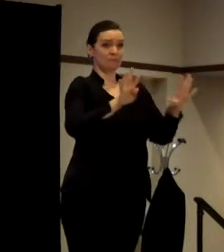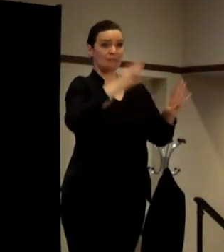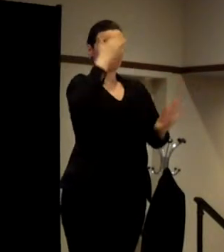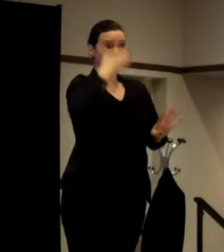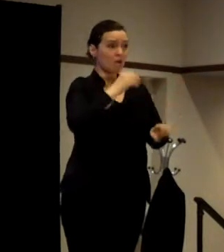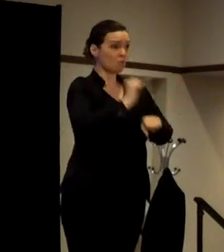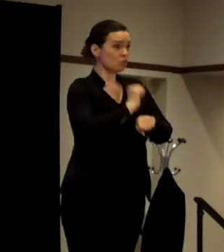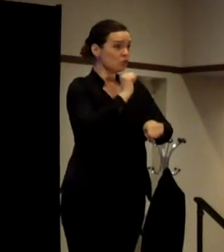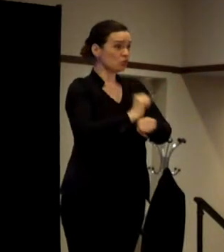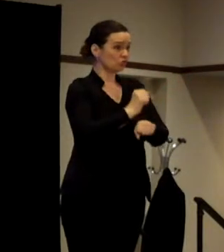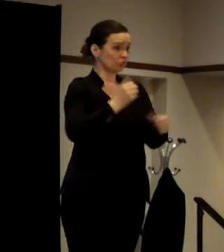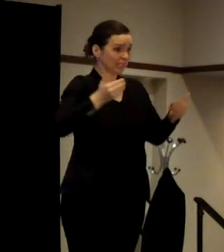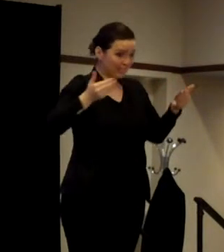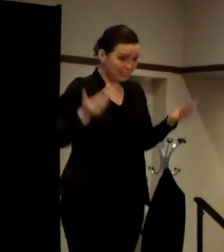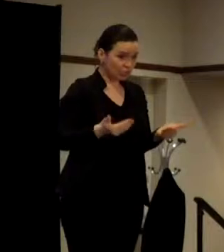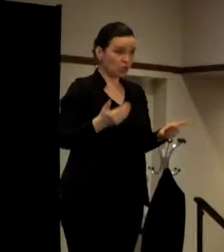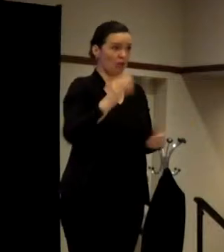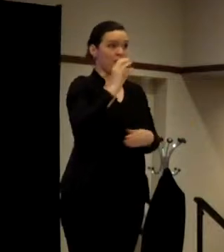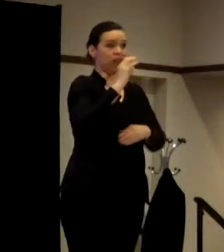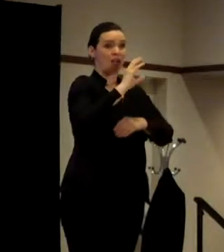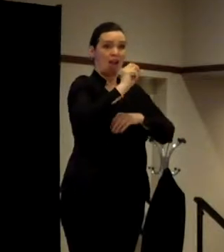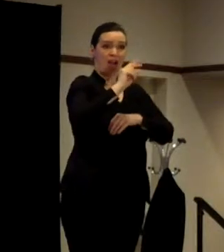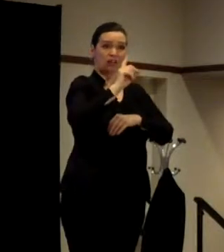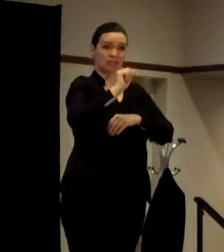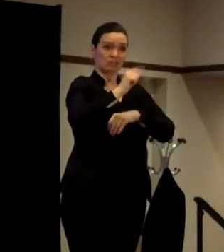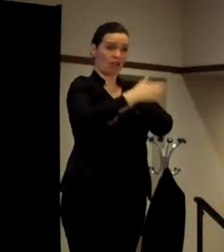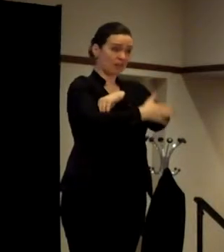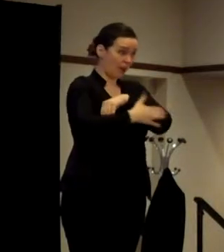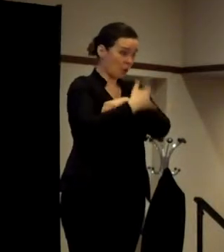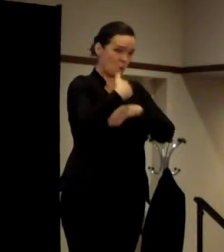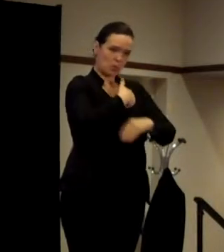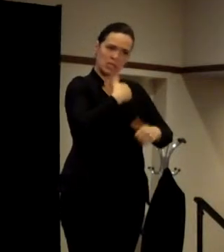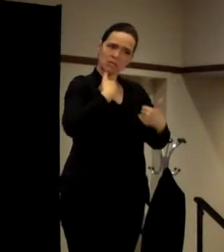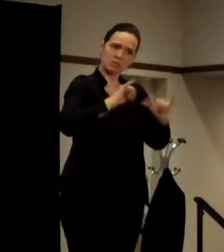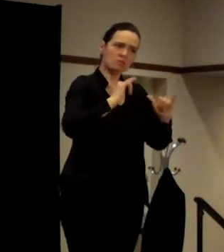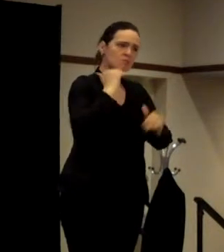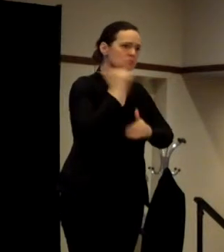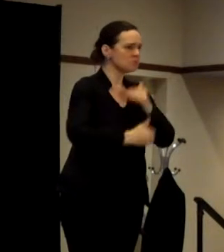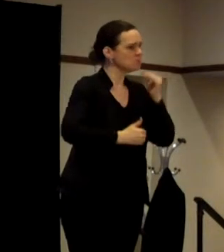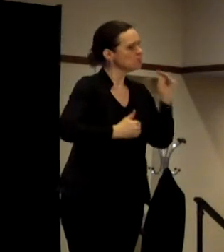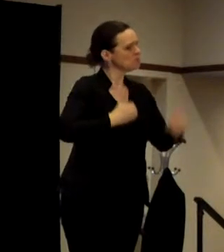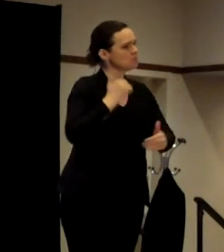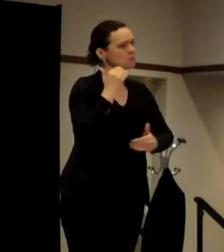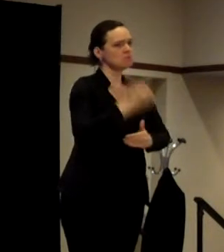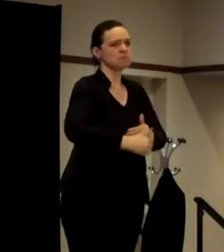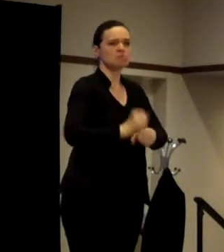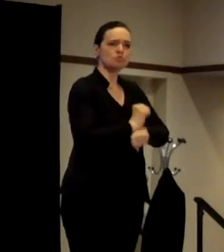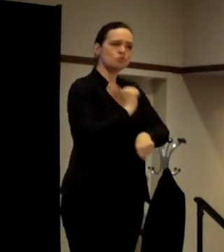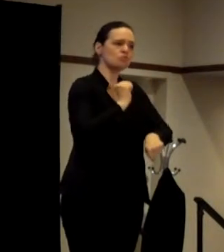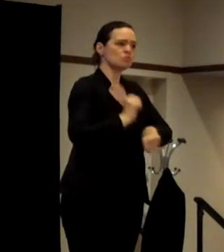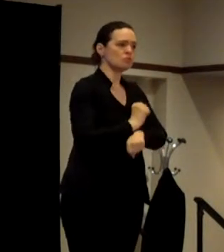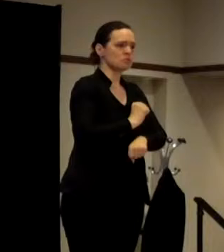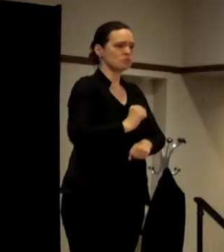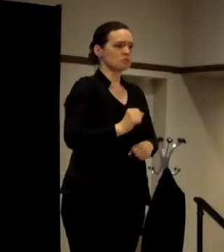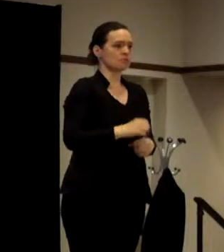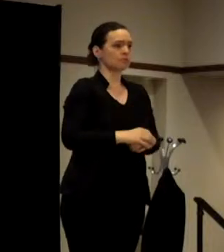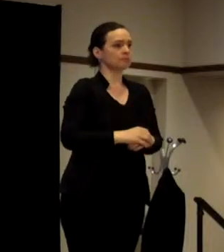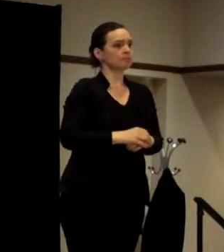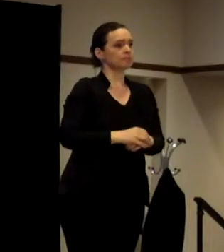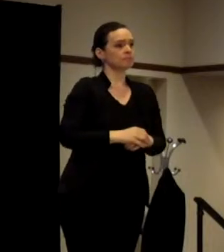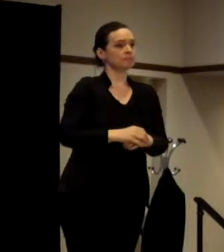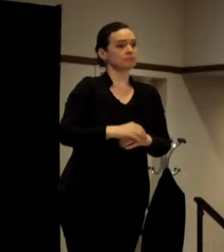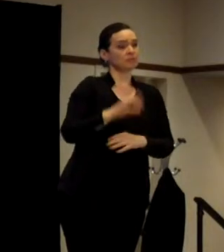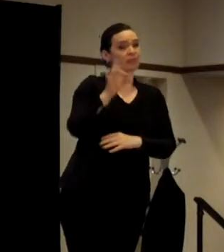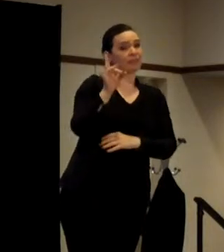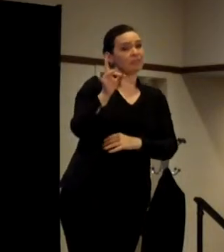So I'm very pleased that it looks like we're going to get relief. $89 million is a lot of money.